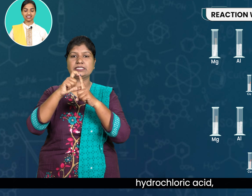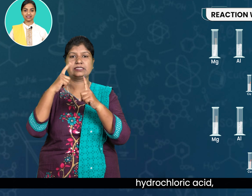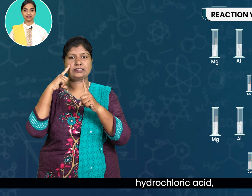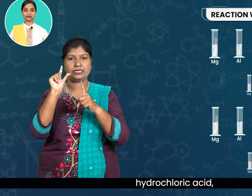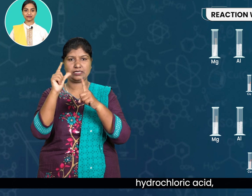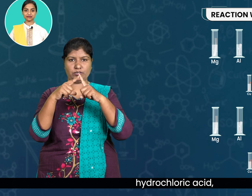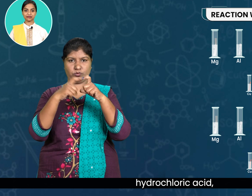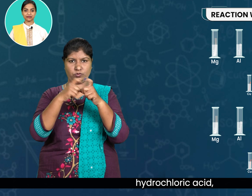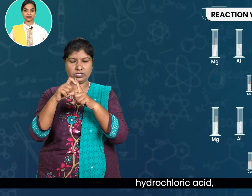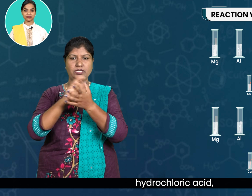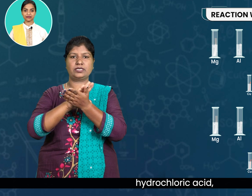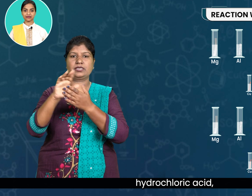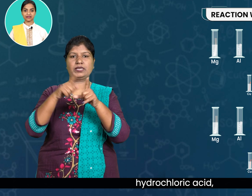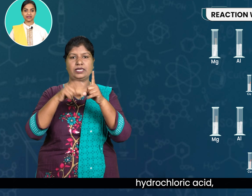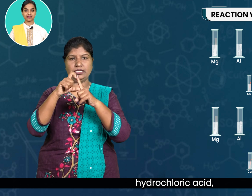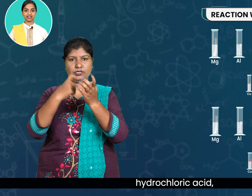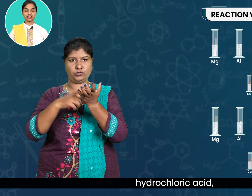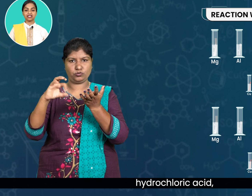acid,